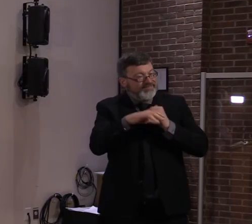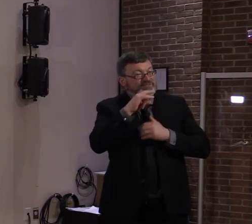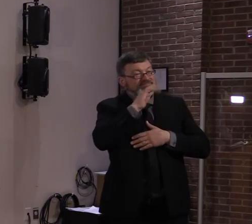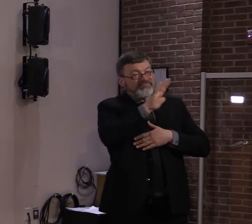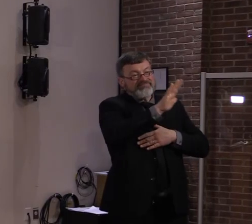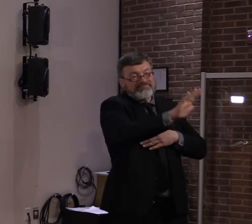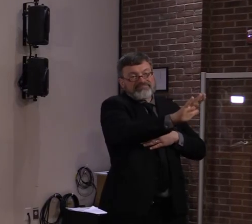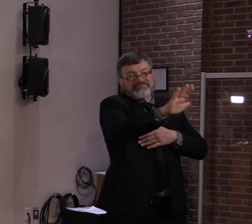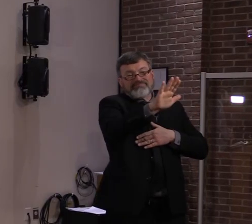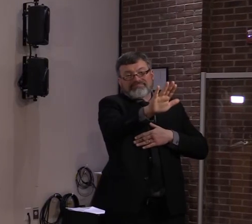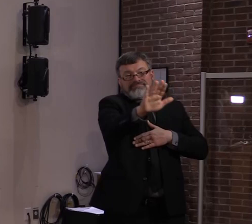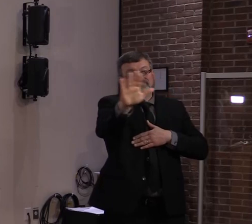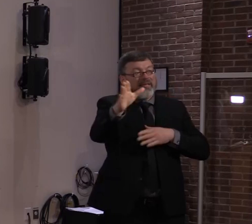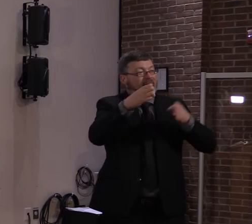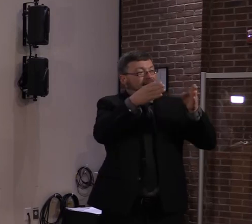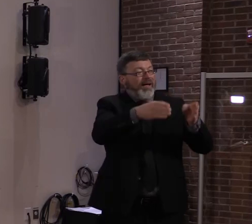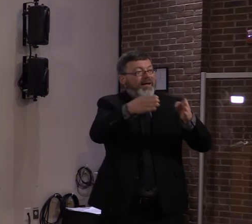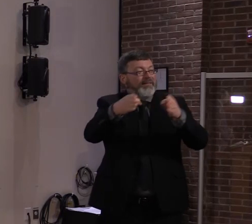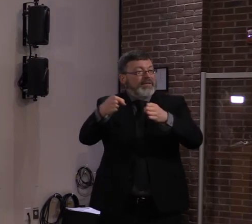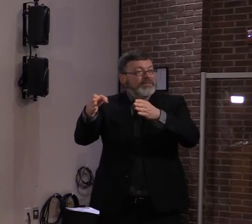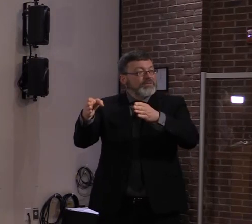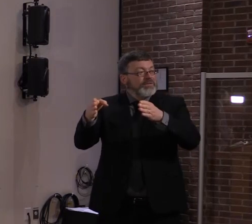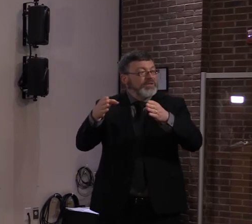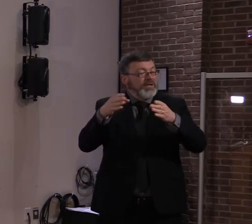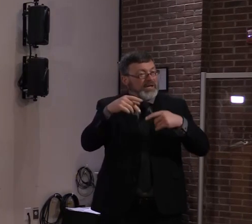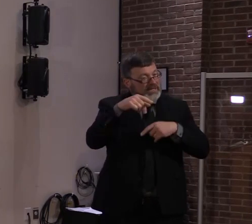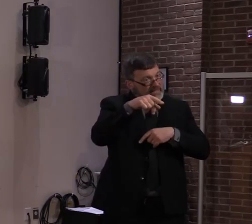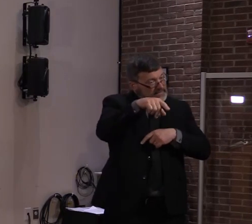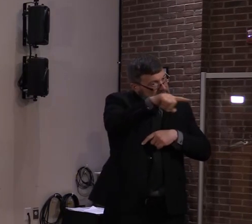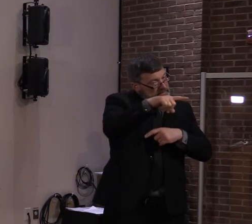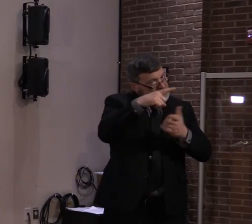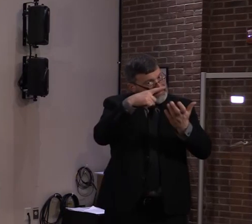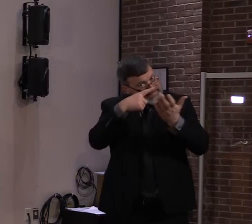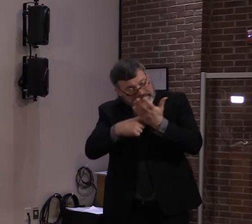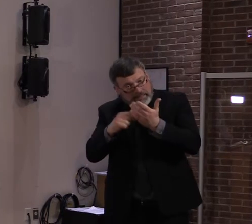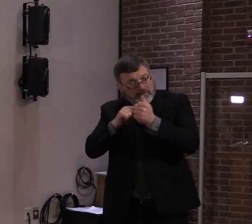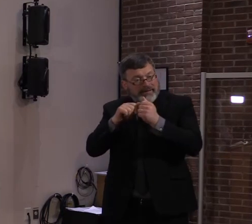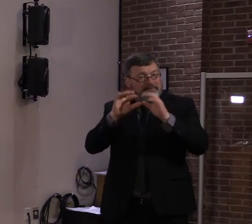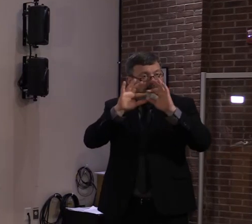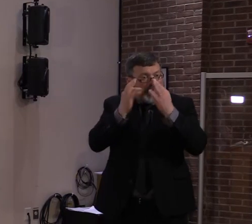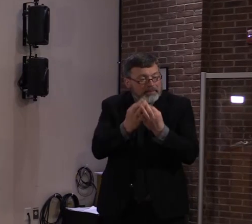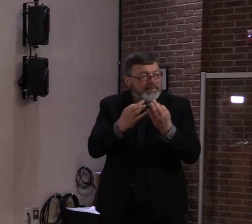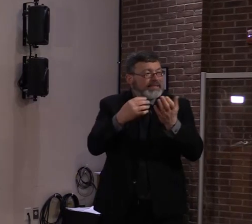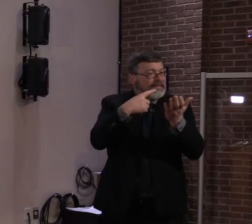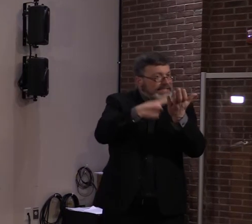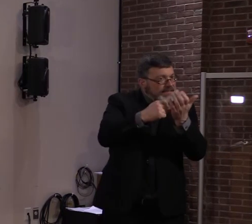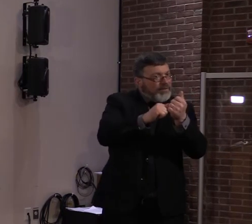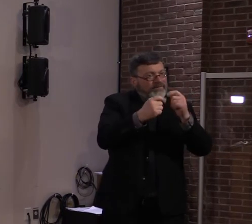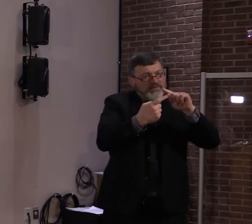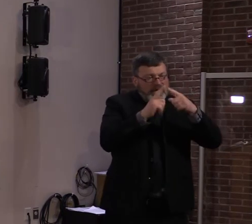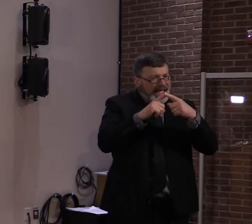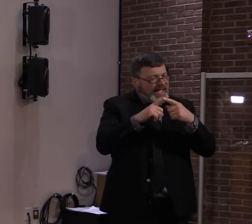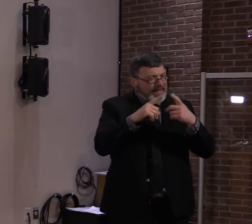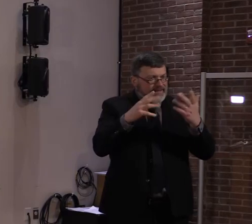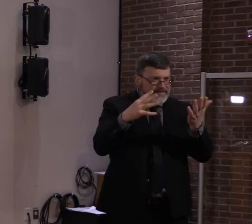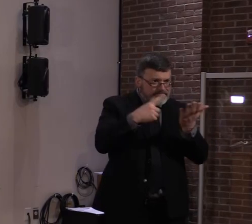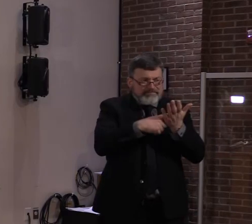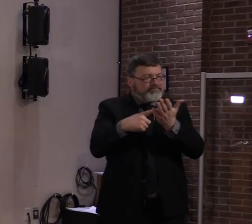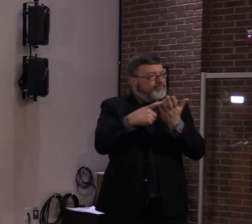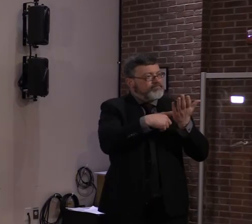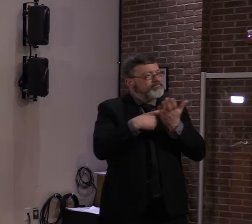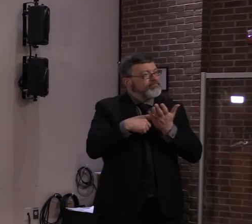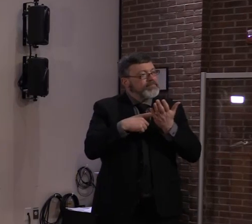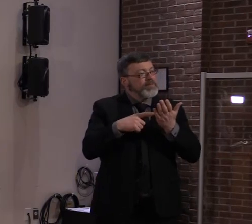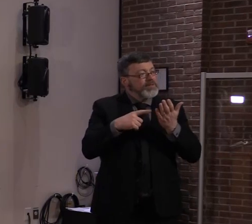And I would make sure that the management and the administrative staff at those facilities, you know,